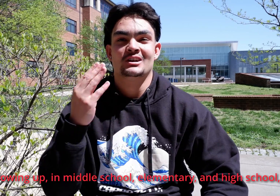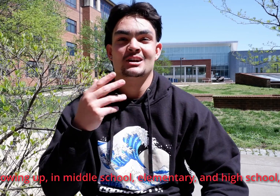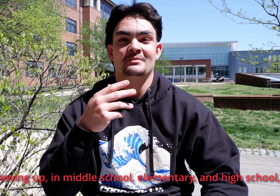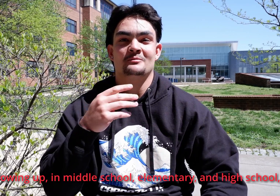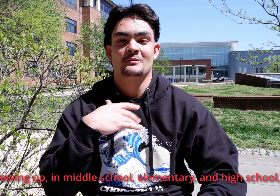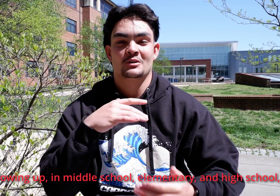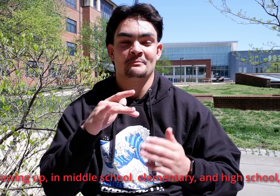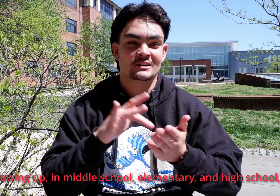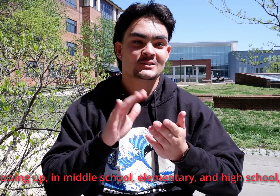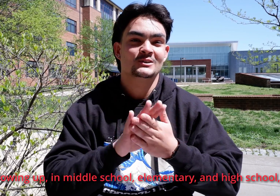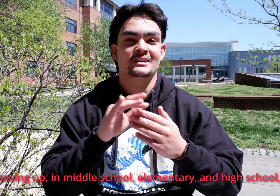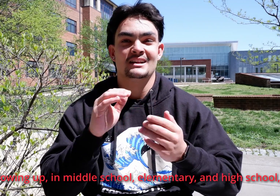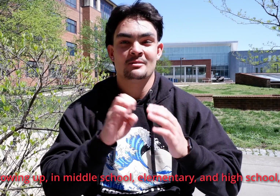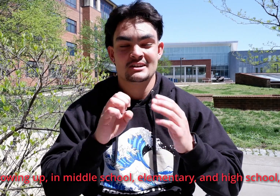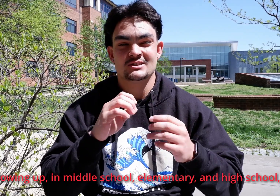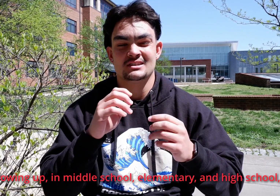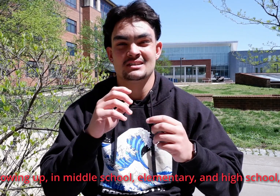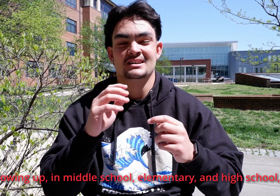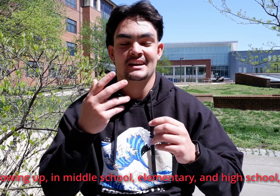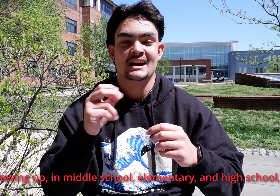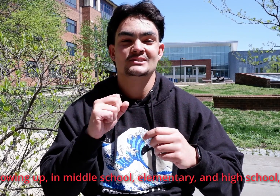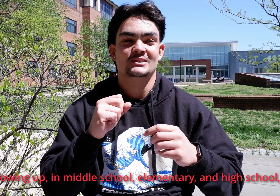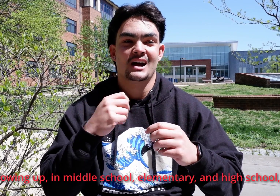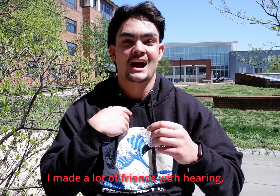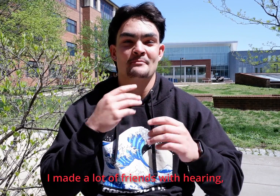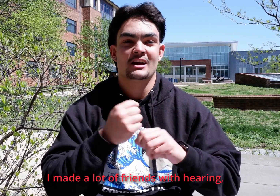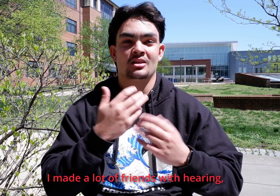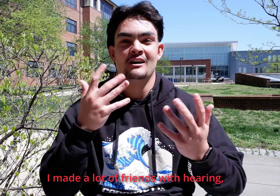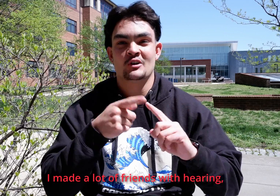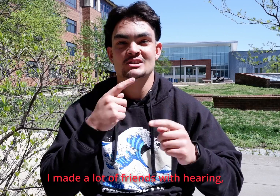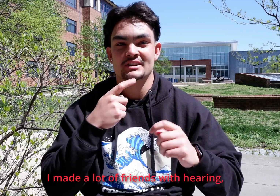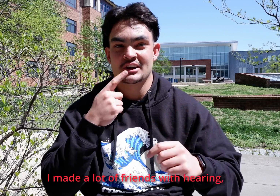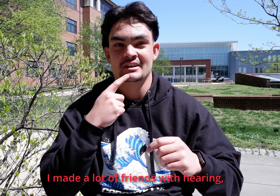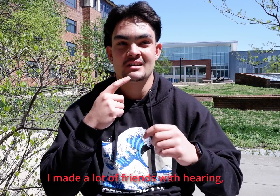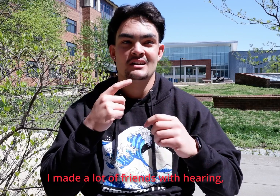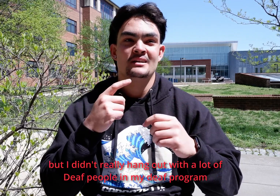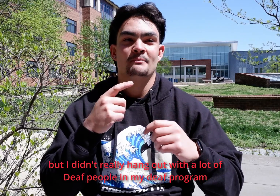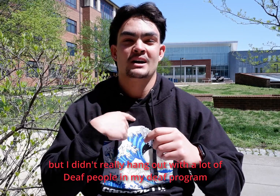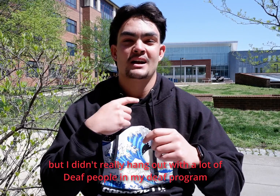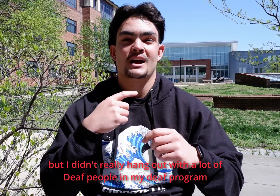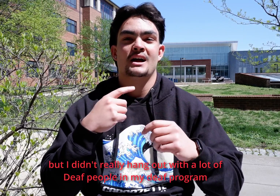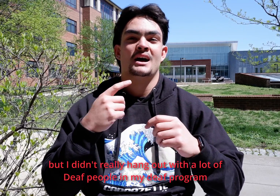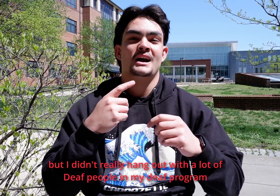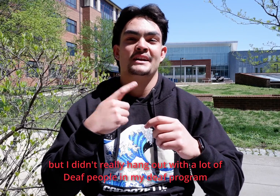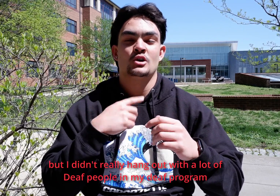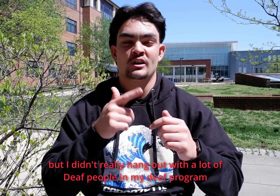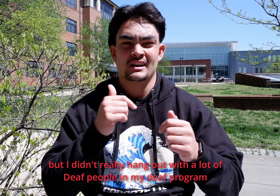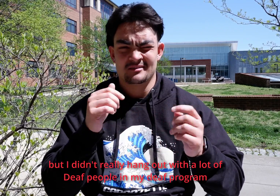Growing up, middle school, elementary, and high school, I made a lot of friends with hearing, but I don't really